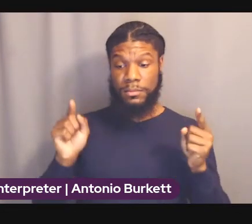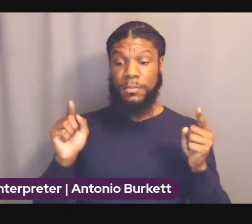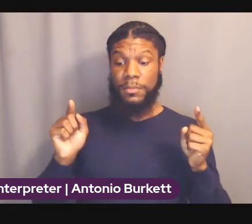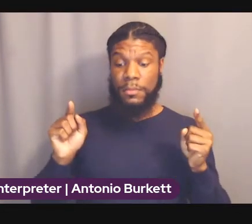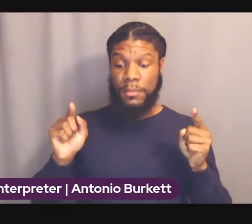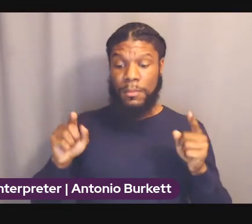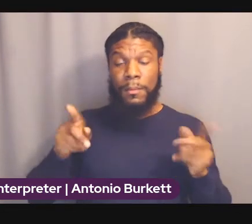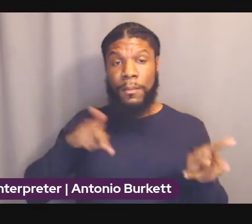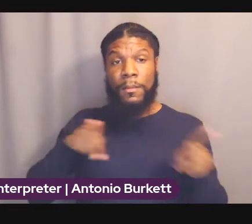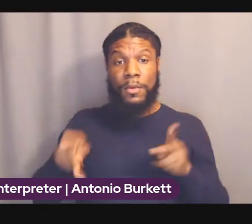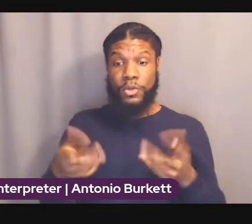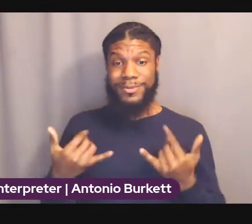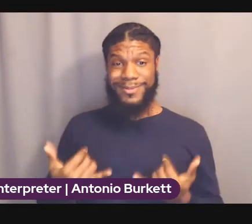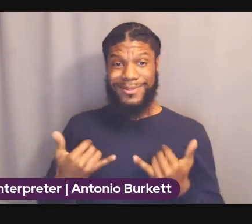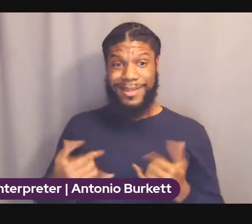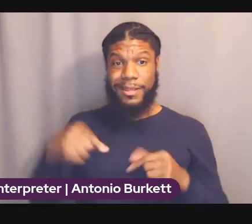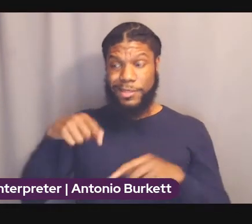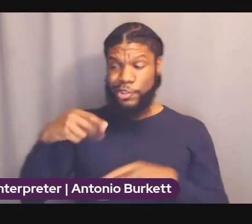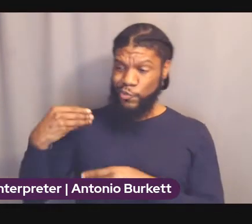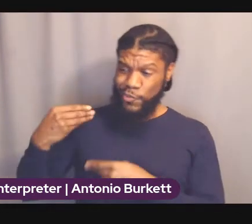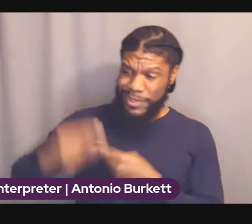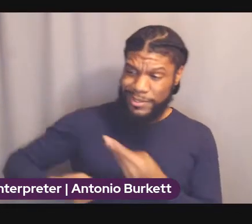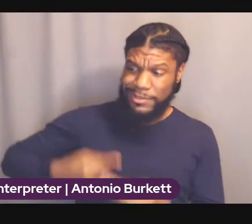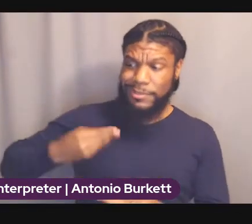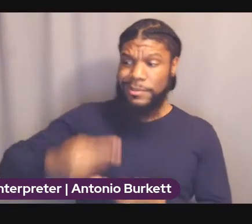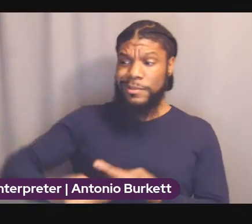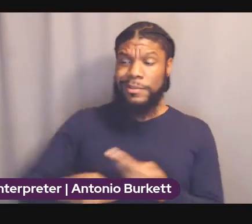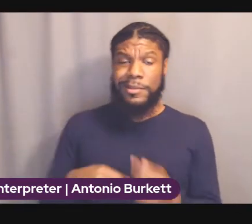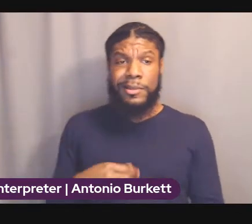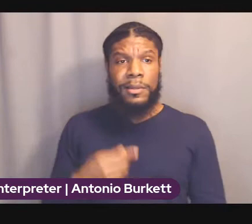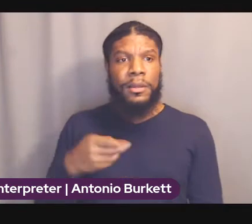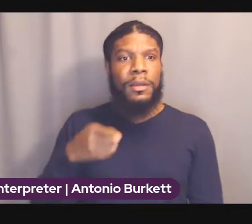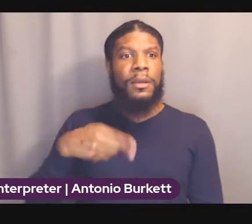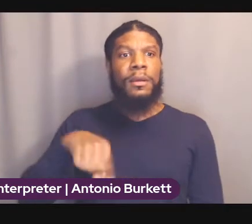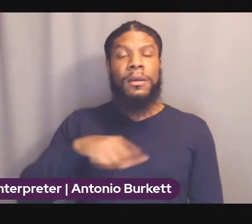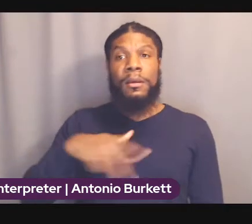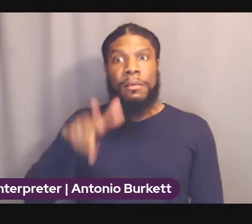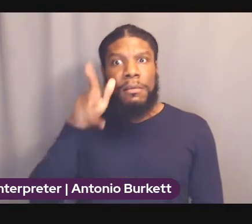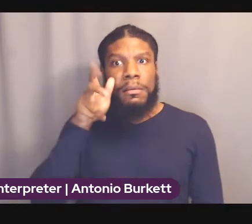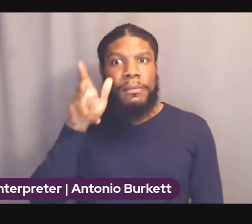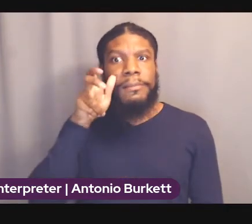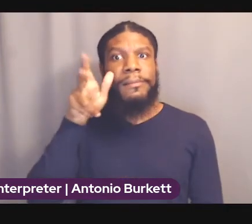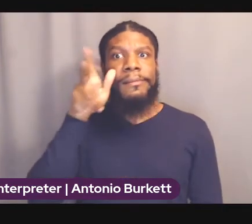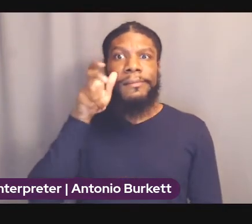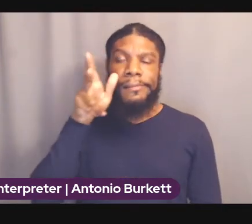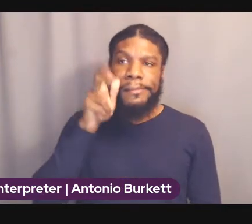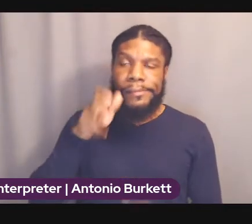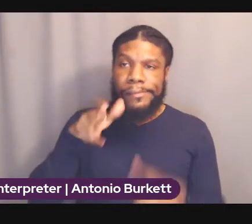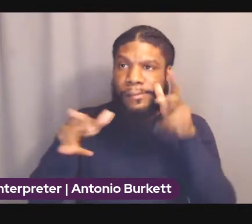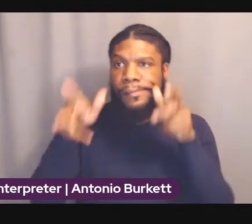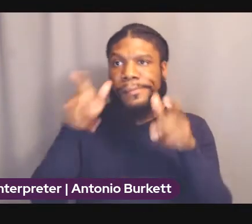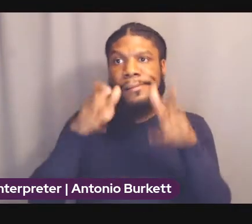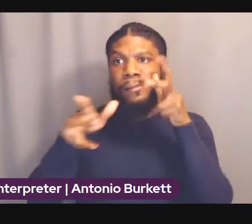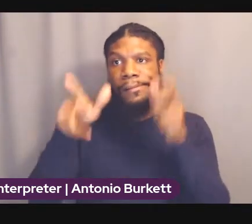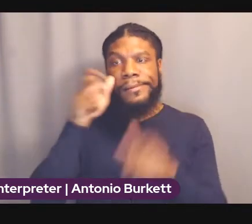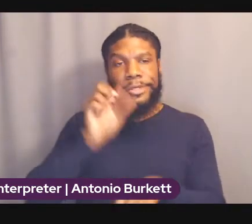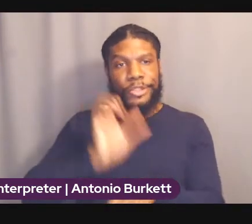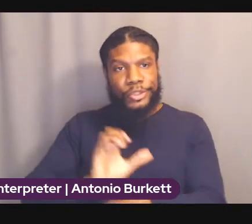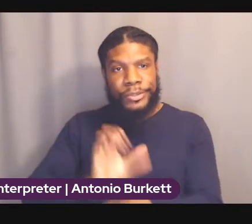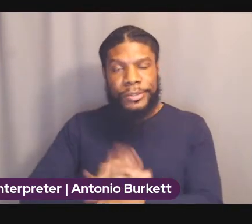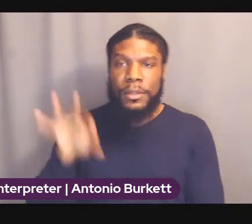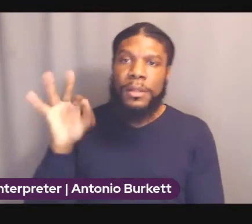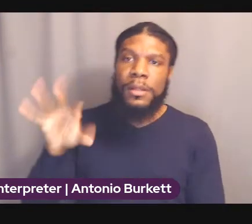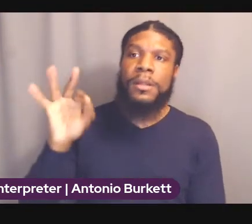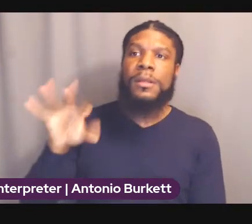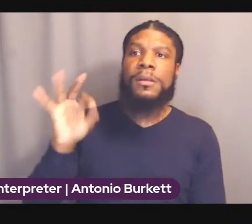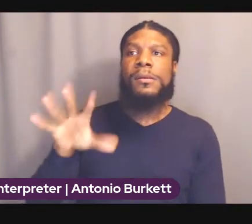generation that is tired of the lip service, the eloquent speeches of the church. They're tired